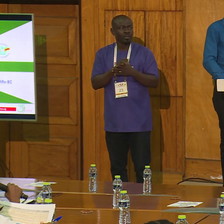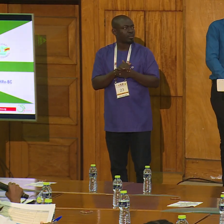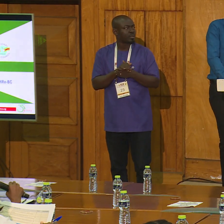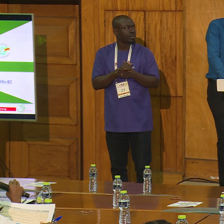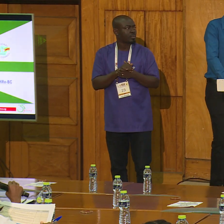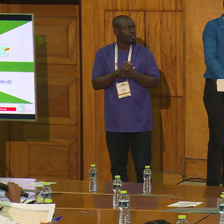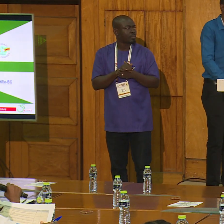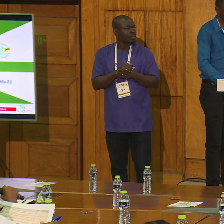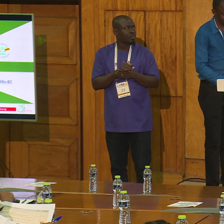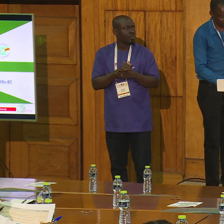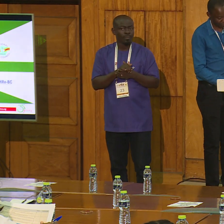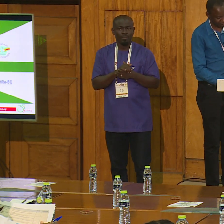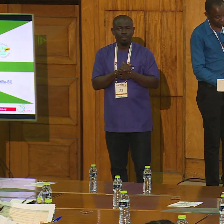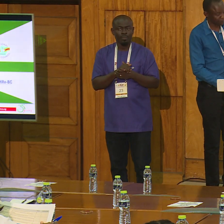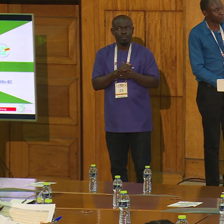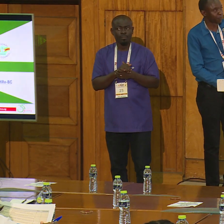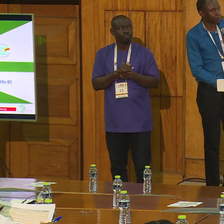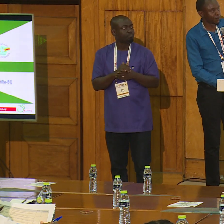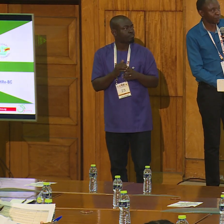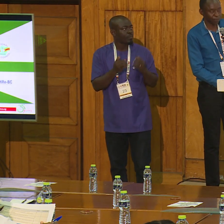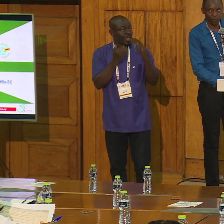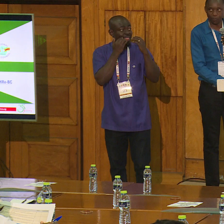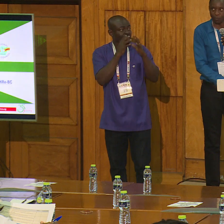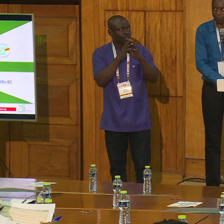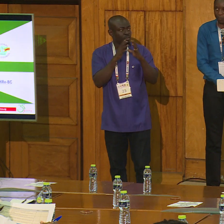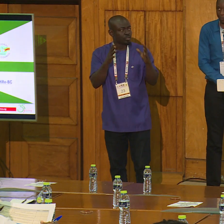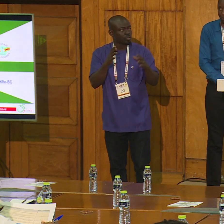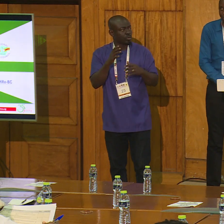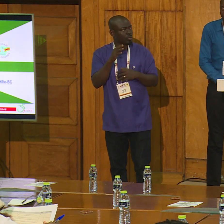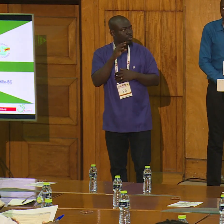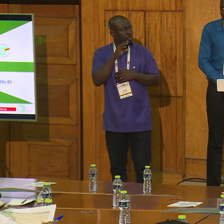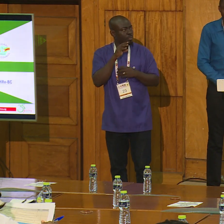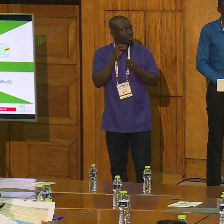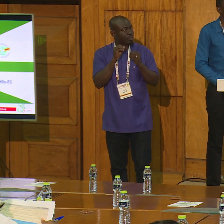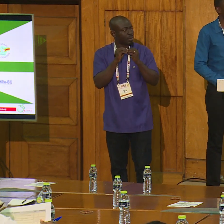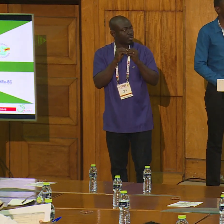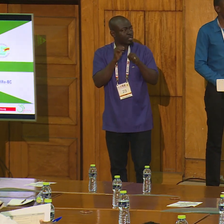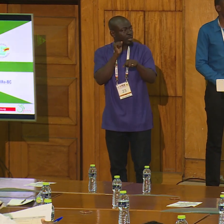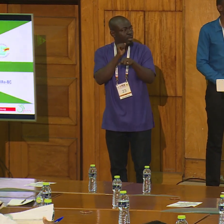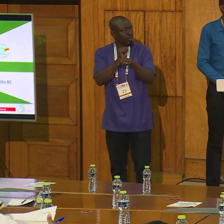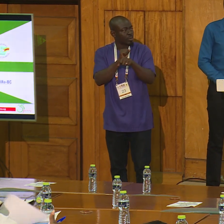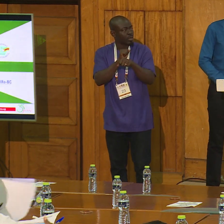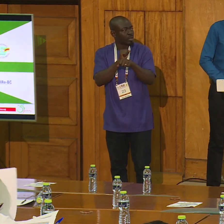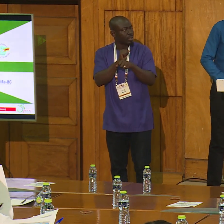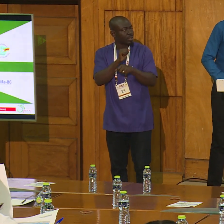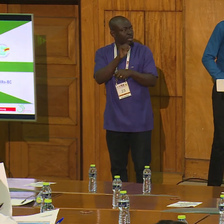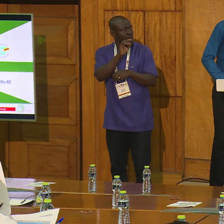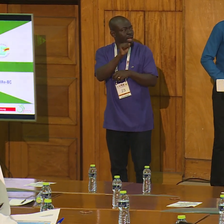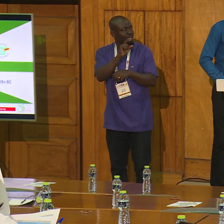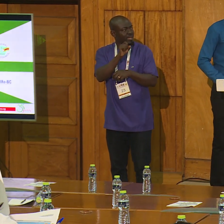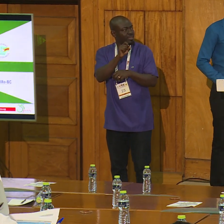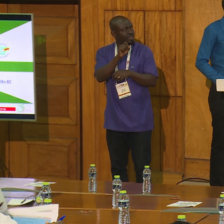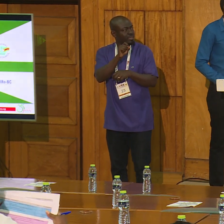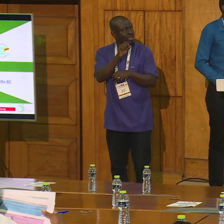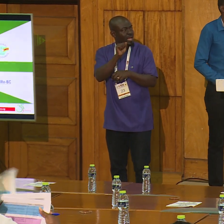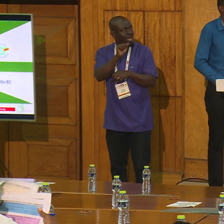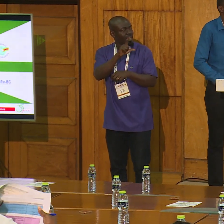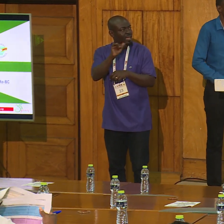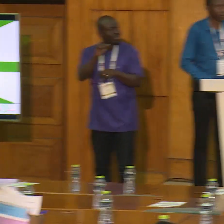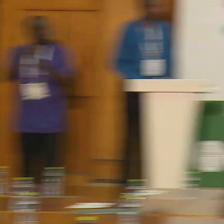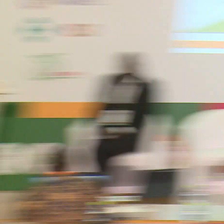you. Okay, thank you very much. My name is Ochonye Batlomi. I work with Heartland Alliance in Nigeria.